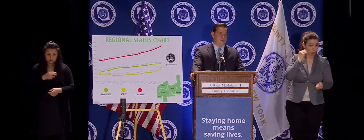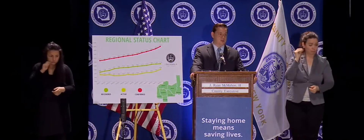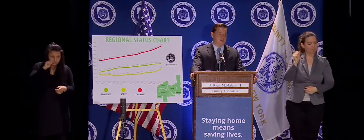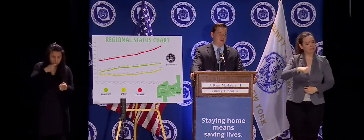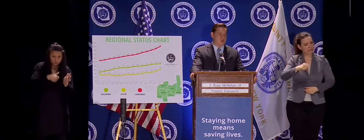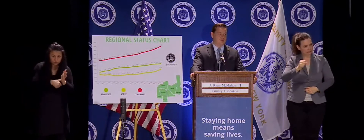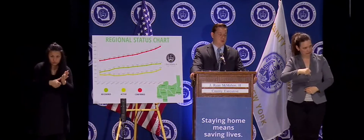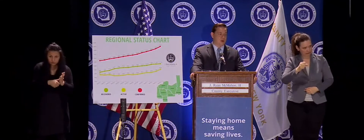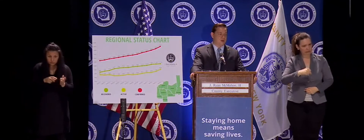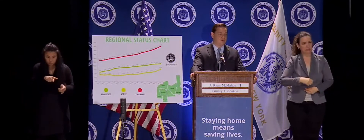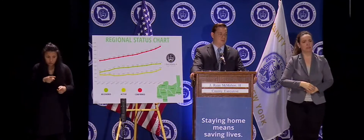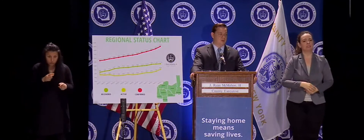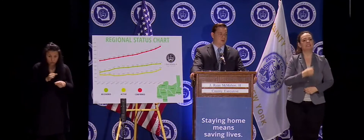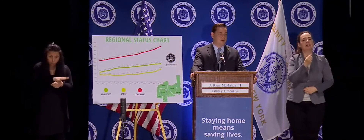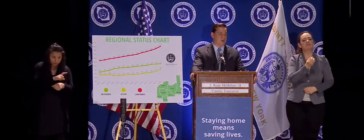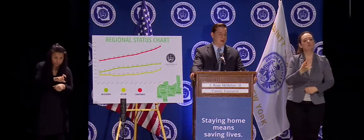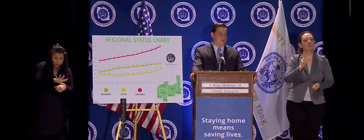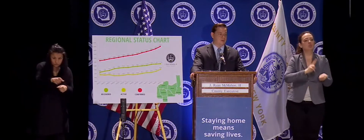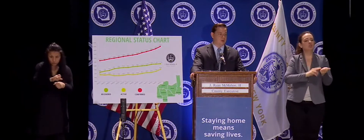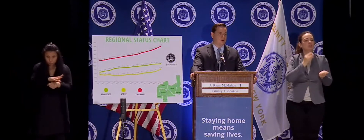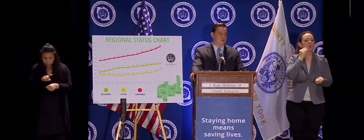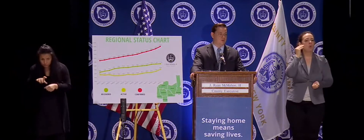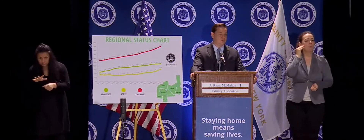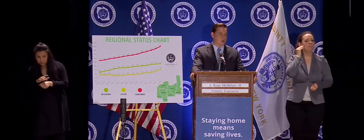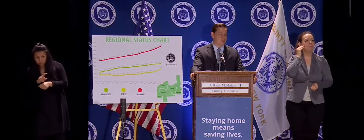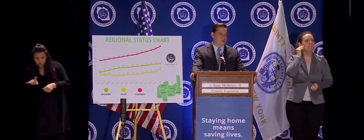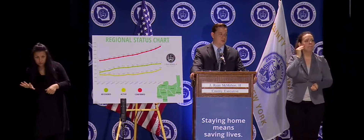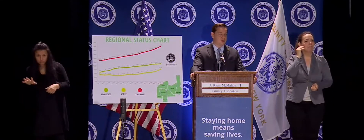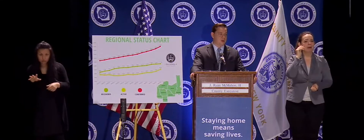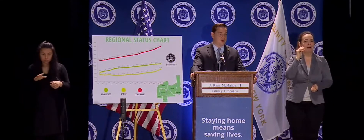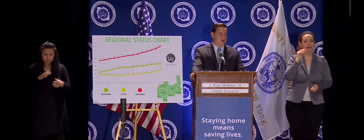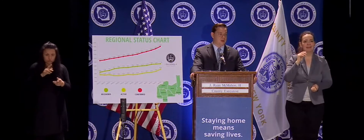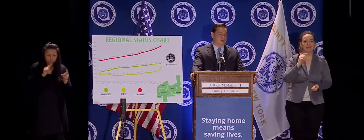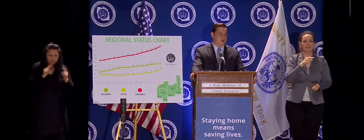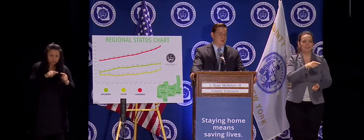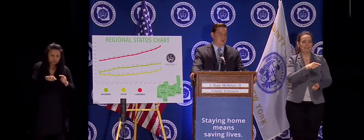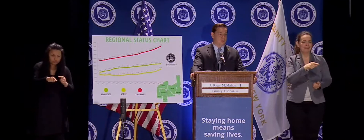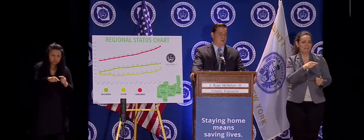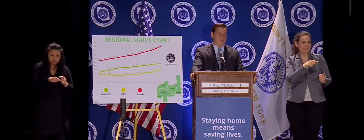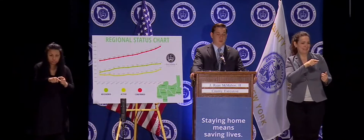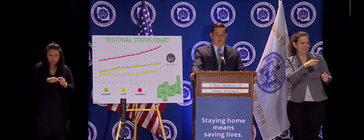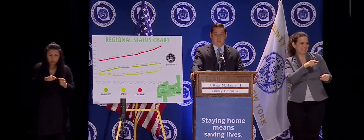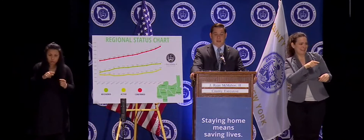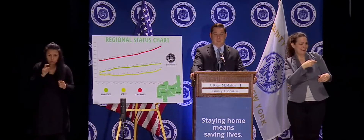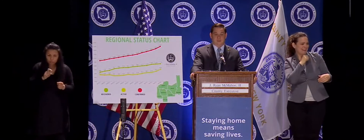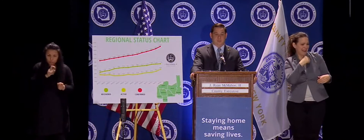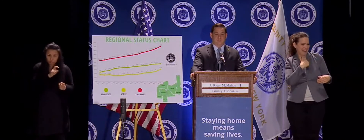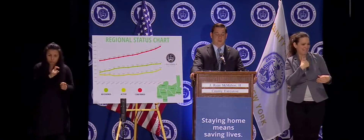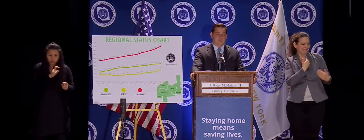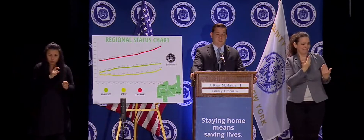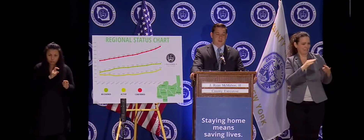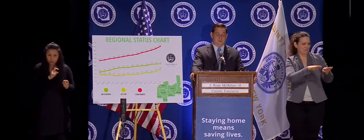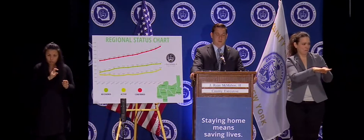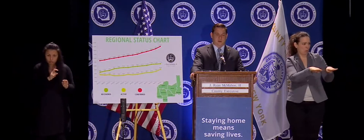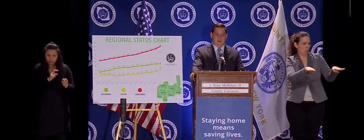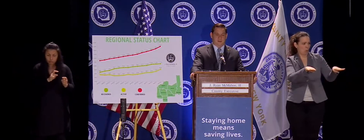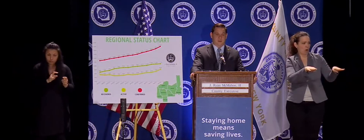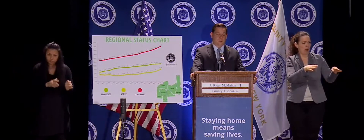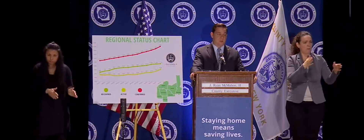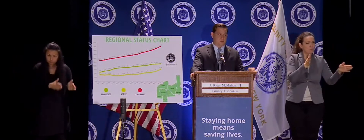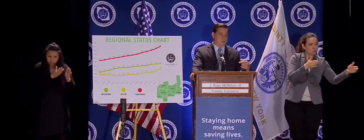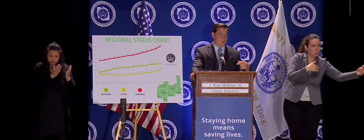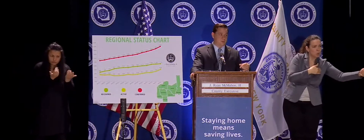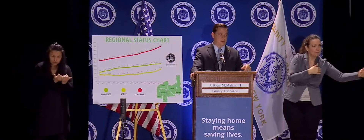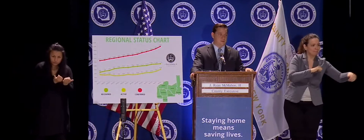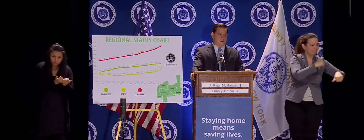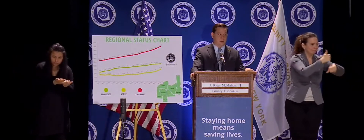Some of these nursing homes don't have, if they don't have the COVID floors and what they're doing, and I guess it's perfectly acceptable. I guess it wouldn't